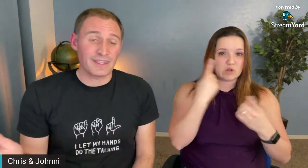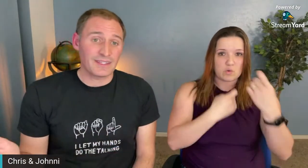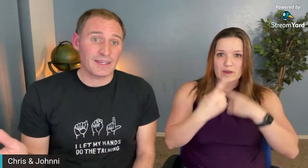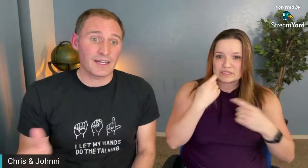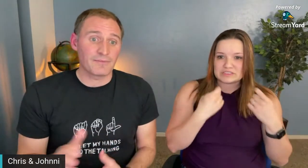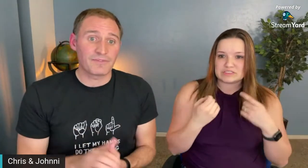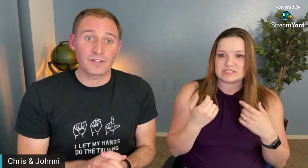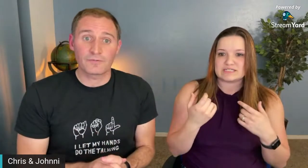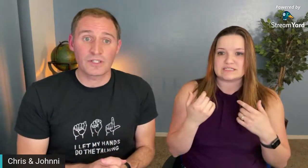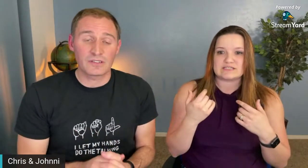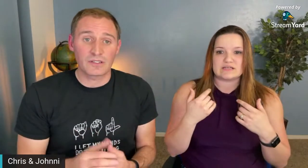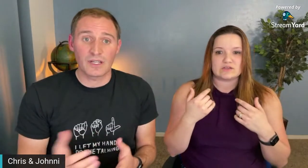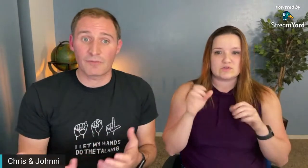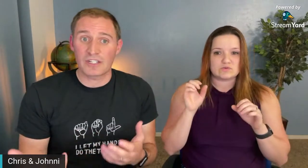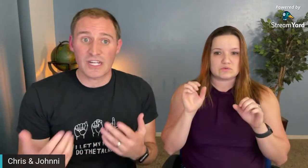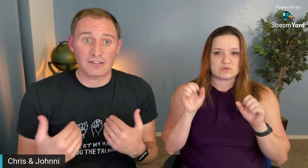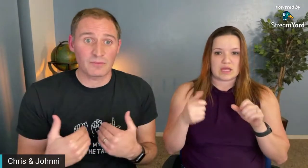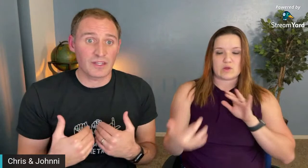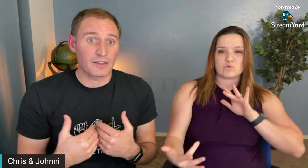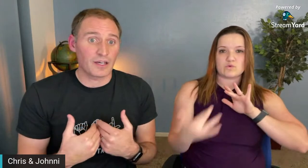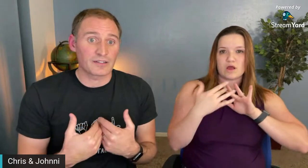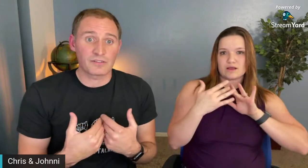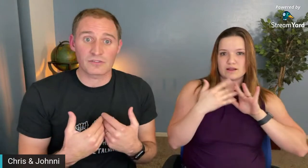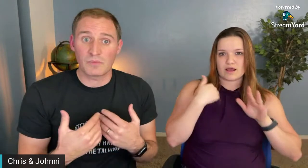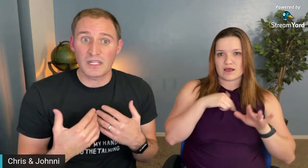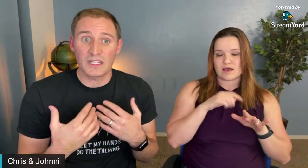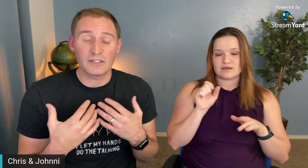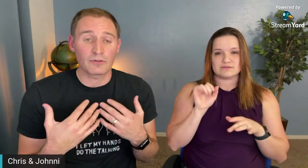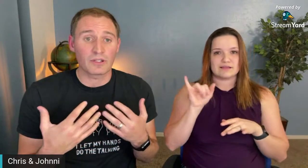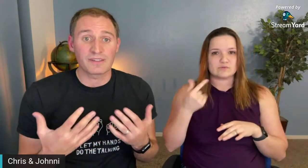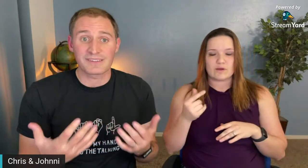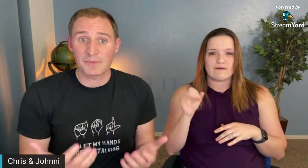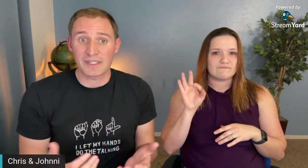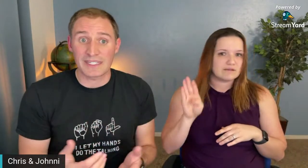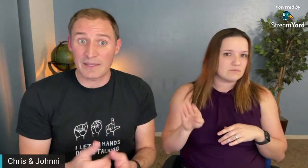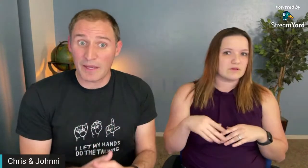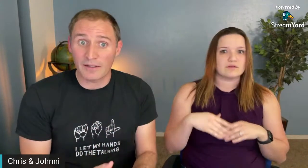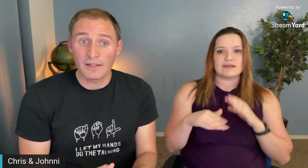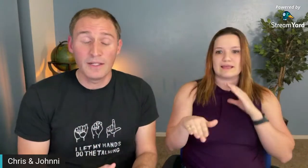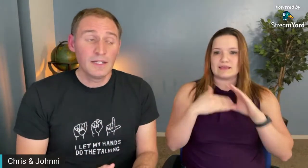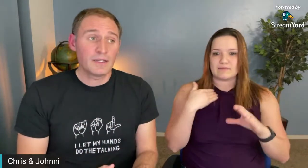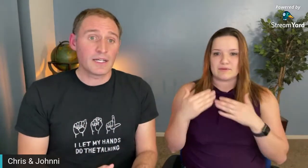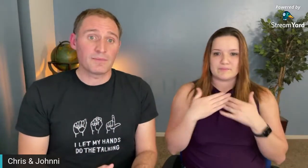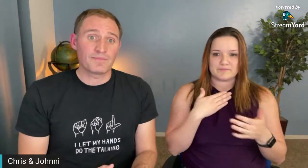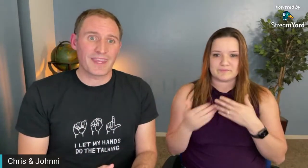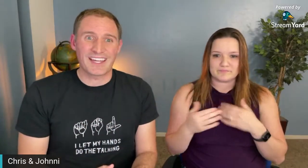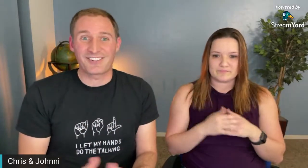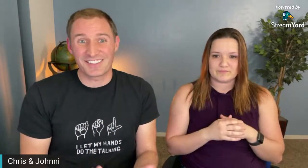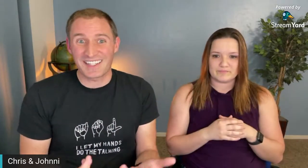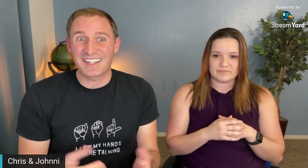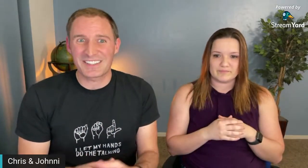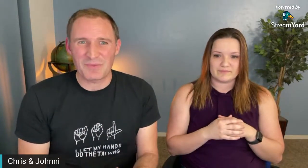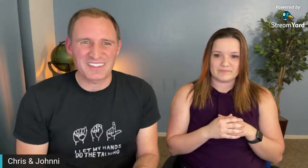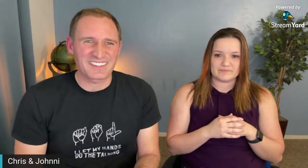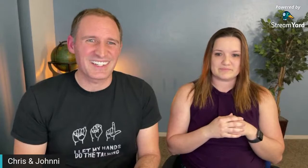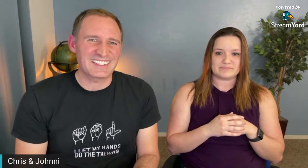anything, feel free to reach out to me on social media, or you can send me an email at